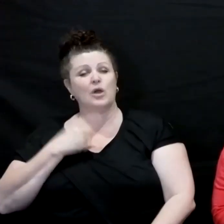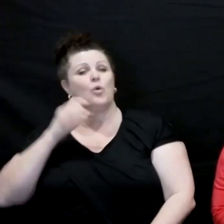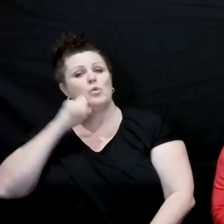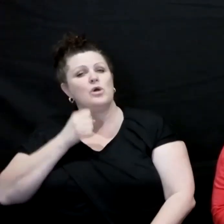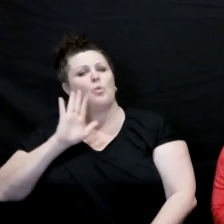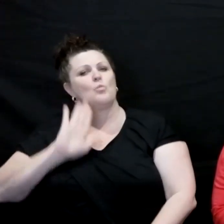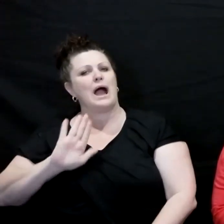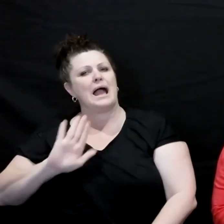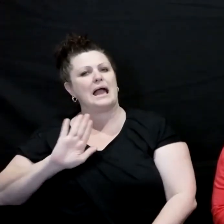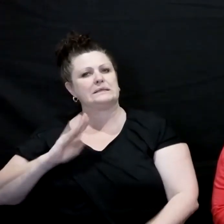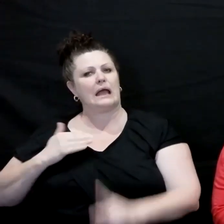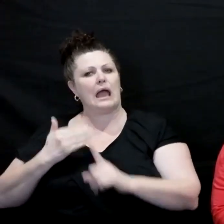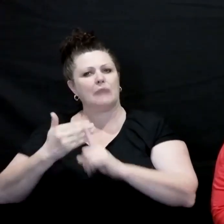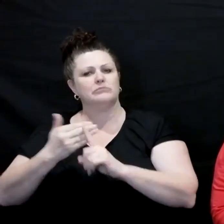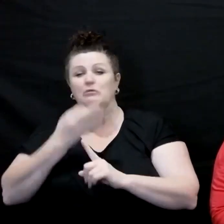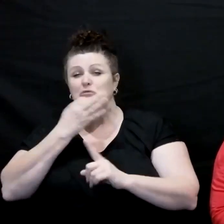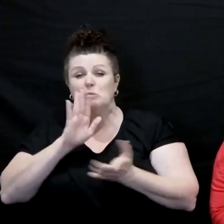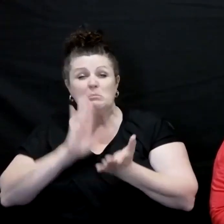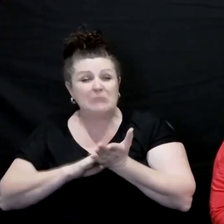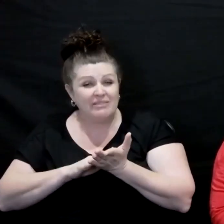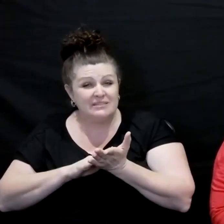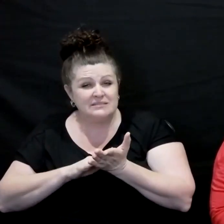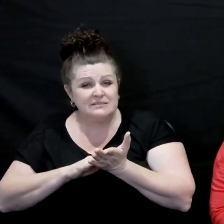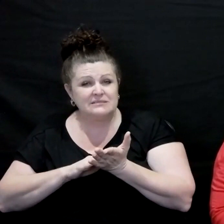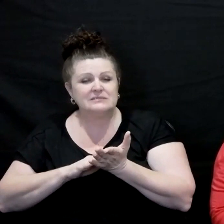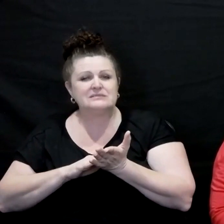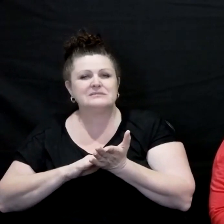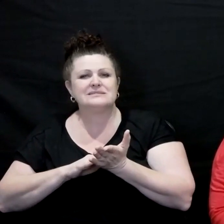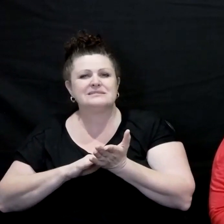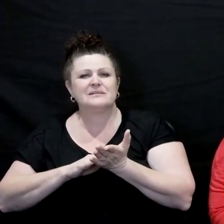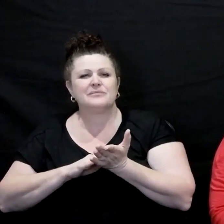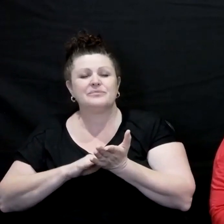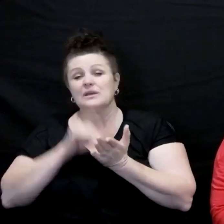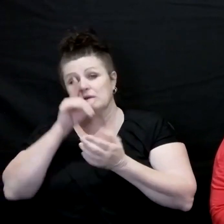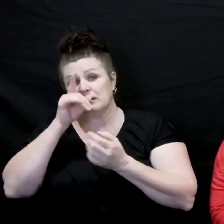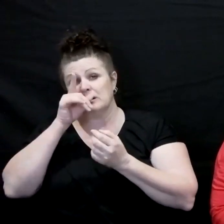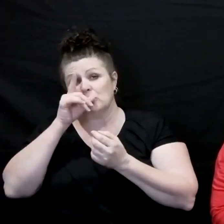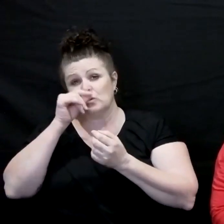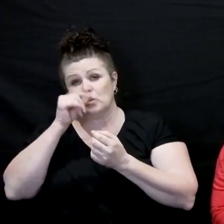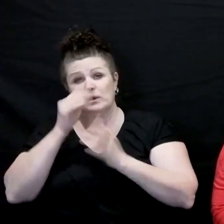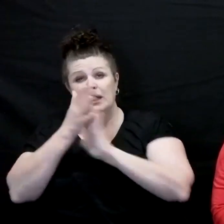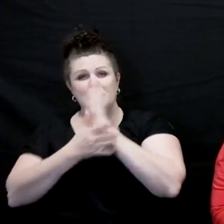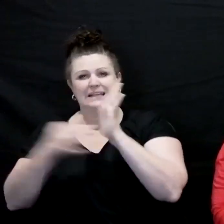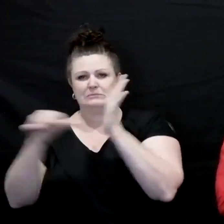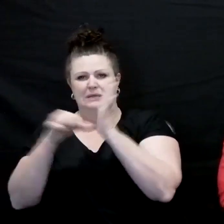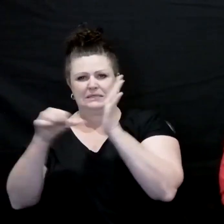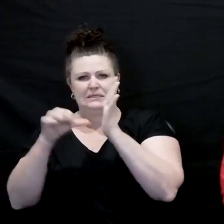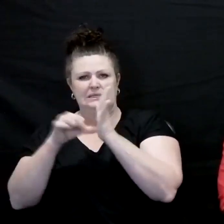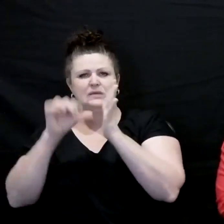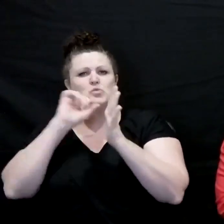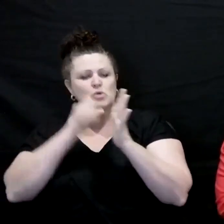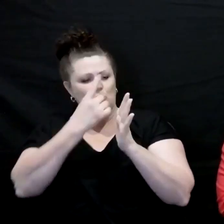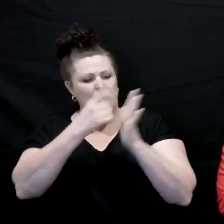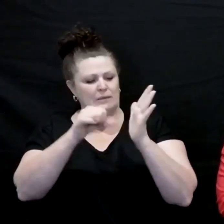could be up to months and could result in funds being transferred from